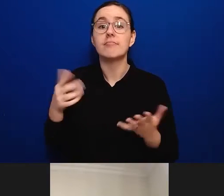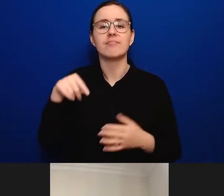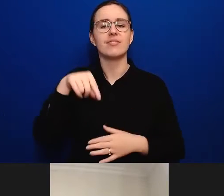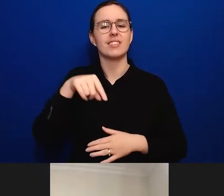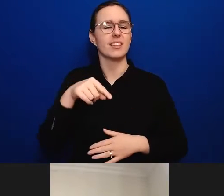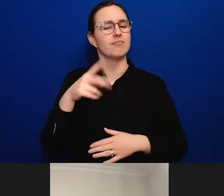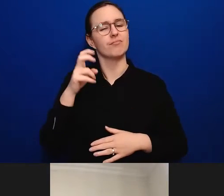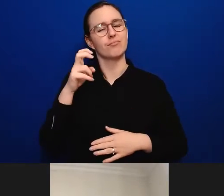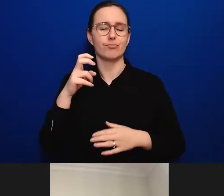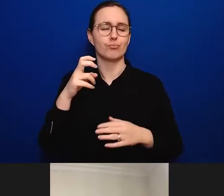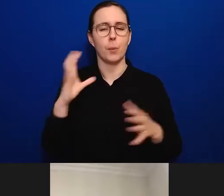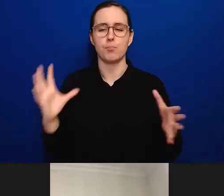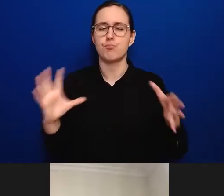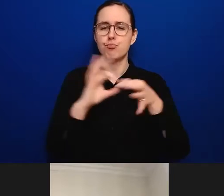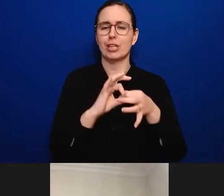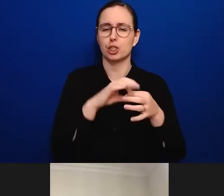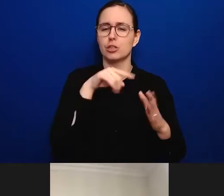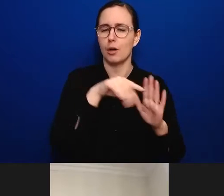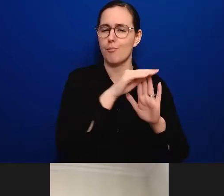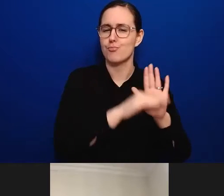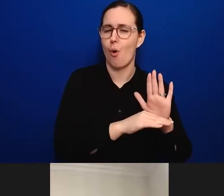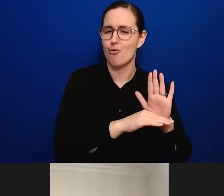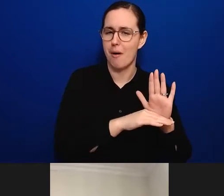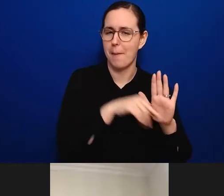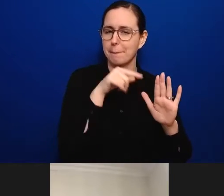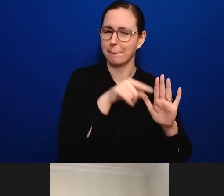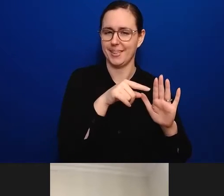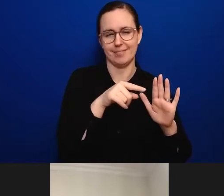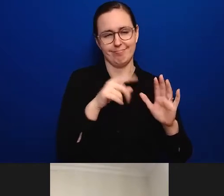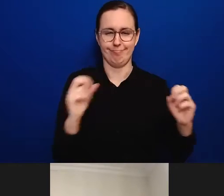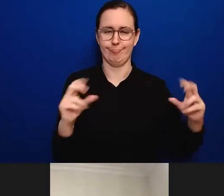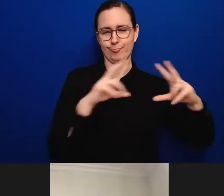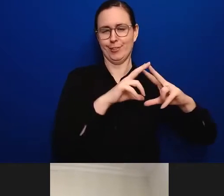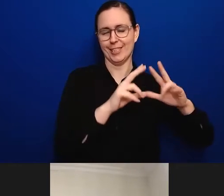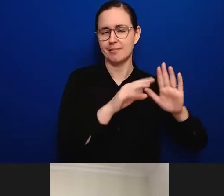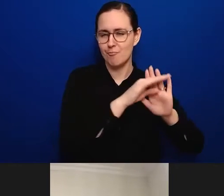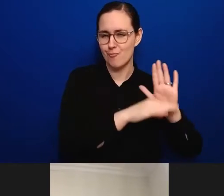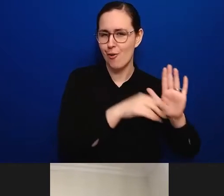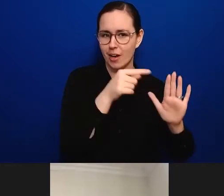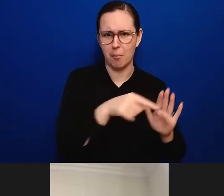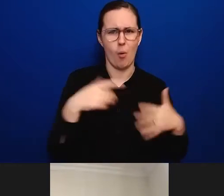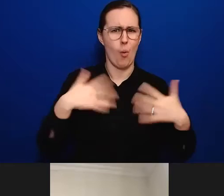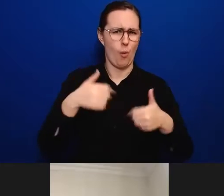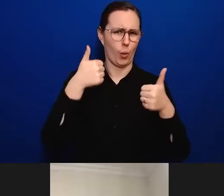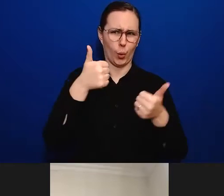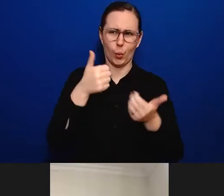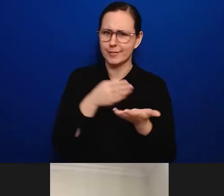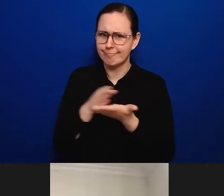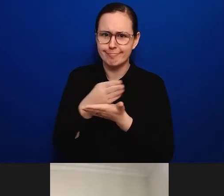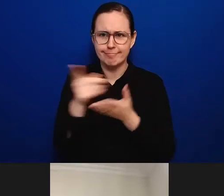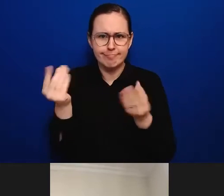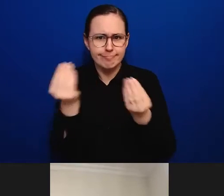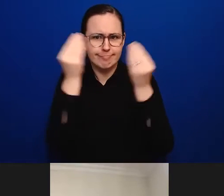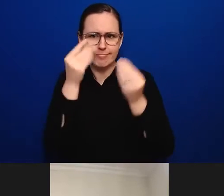which was a great experience for him, and he could make his own space and build more